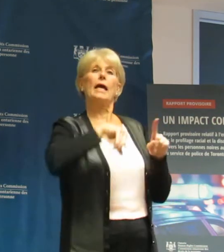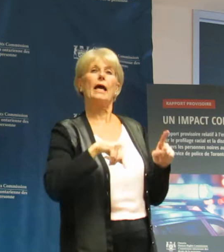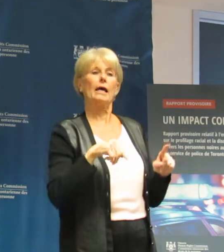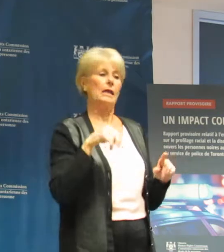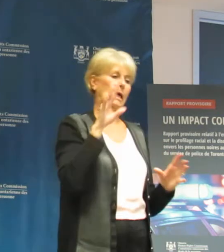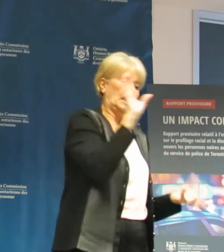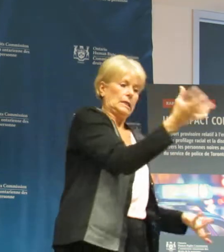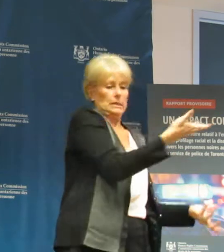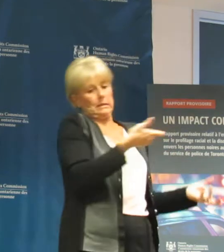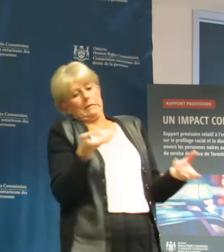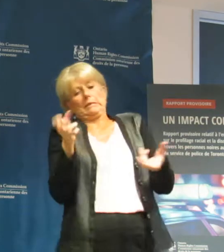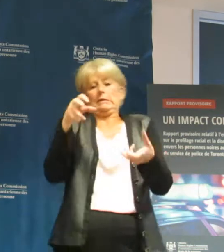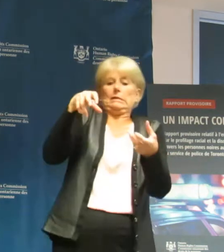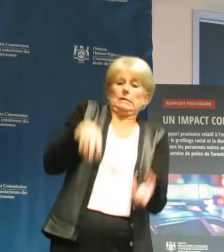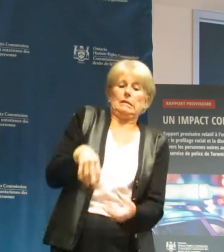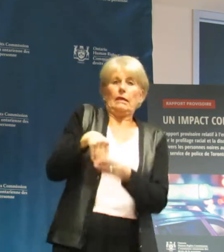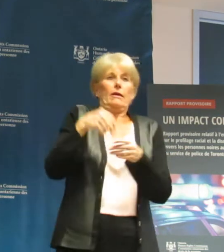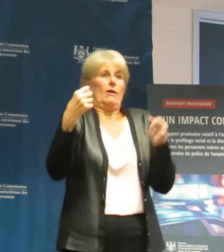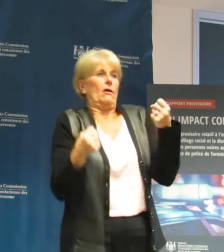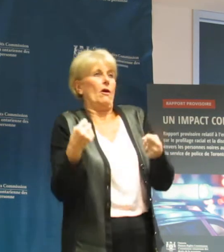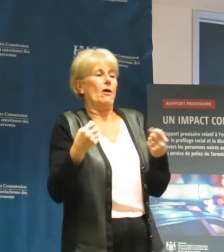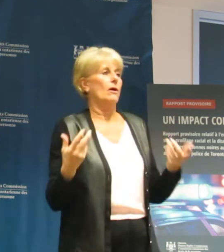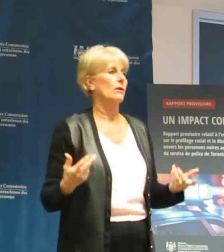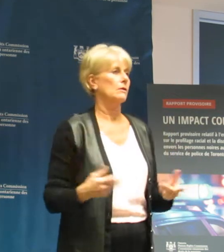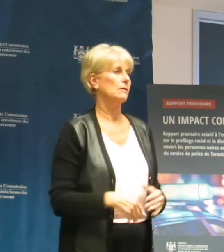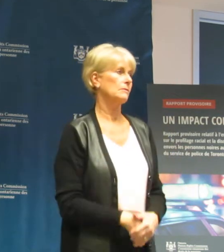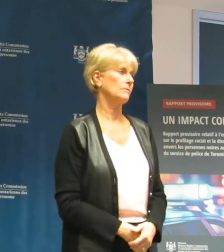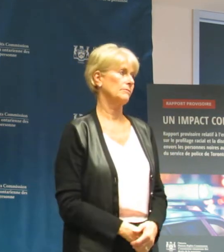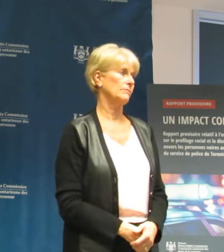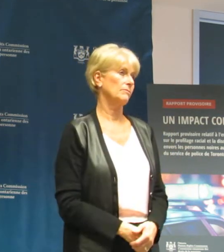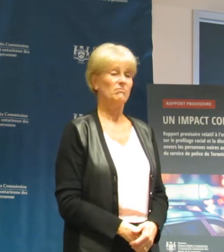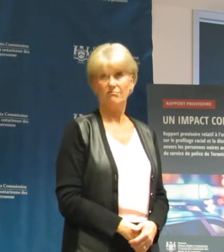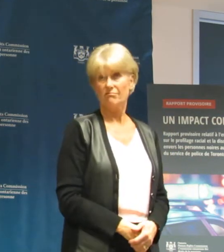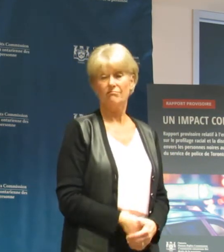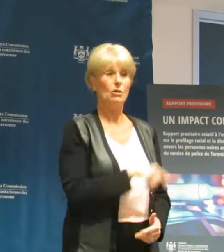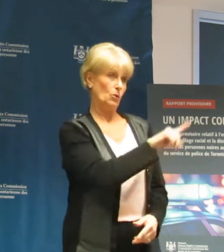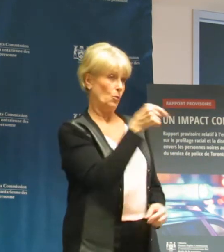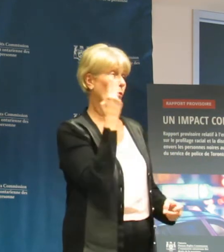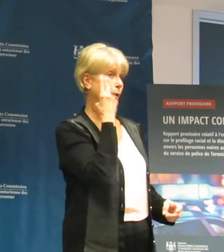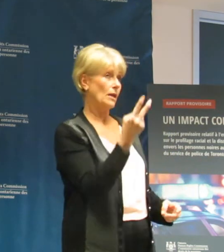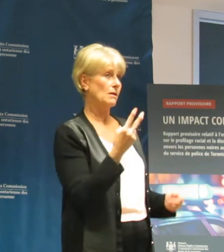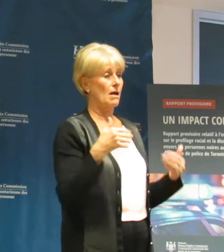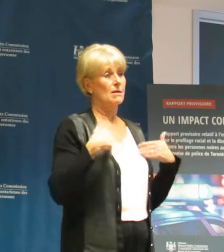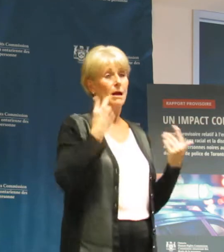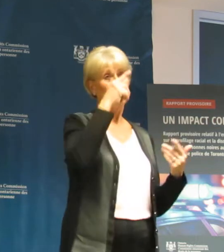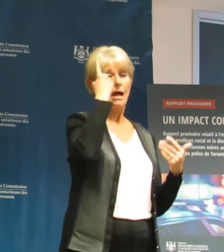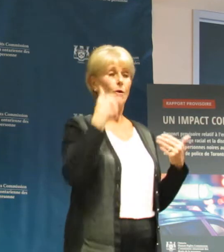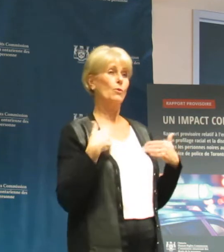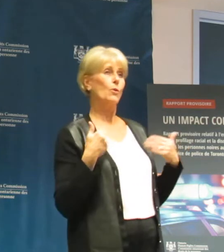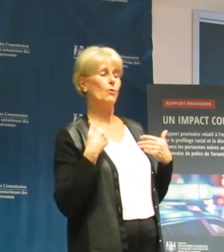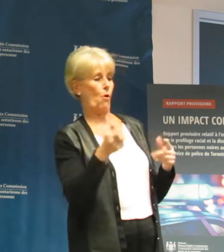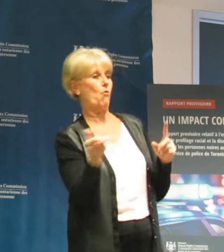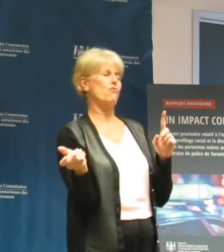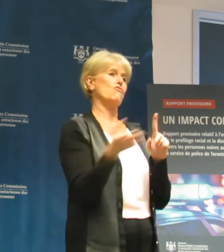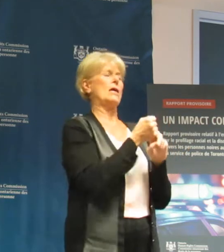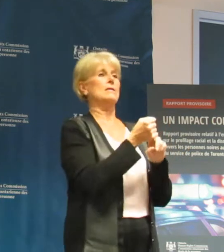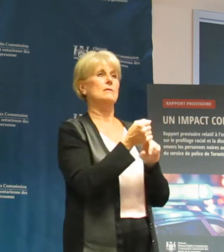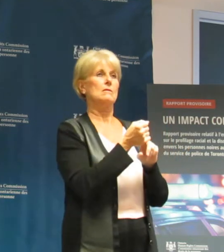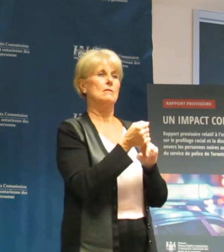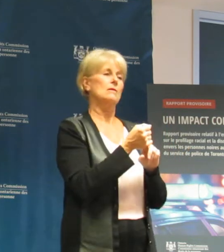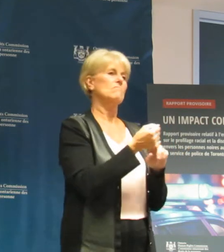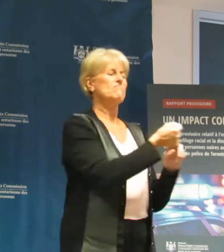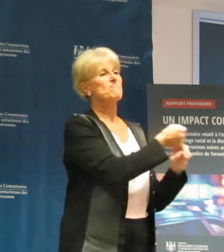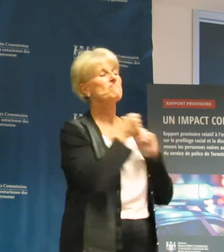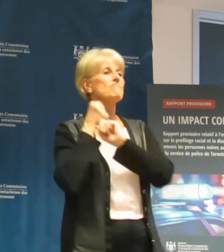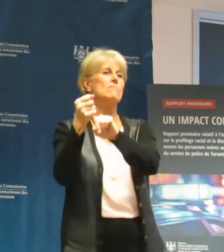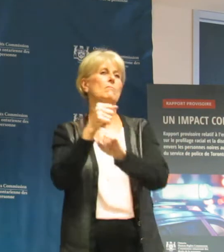They couldn't get him in the car easily. Have you ever witnessed a young Black youth being arrested and taken